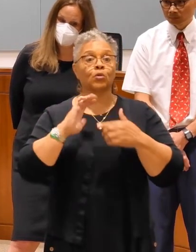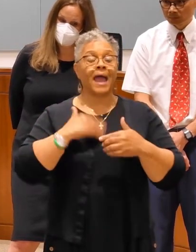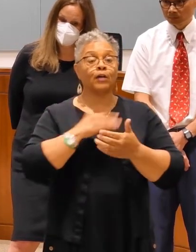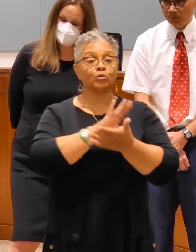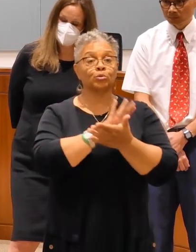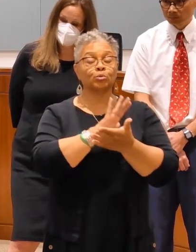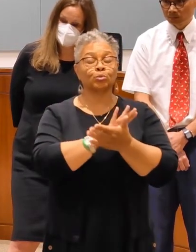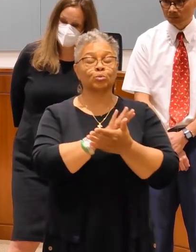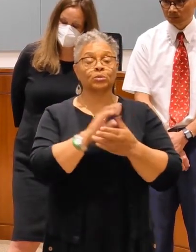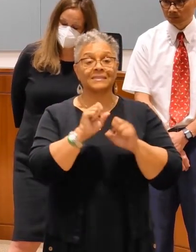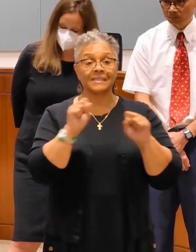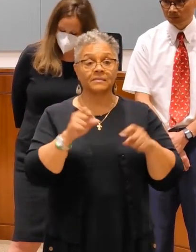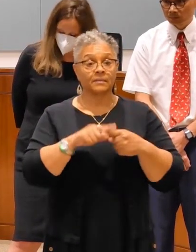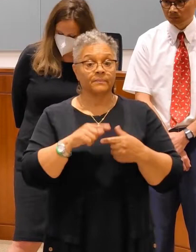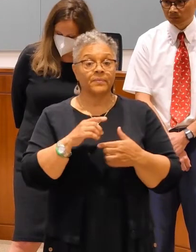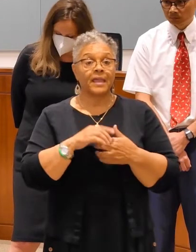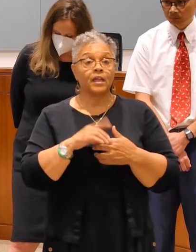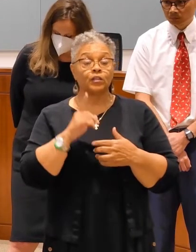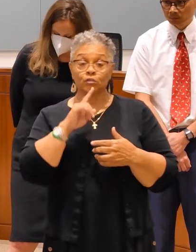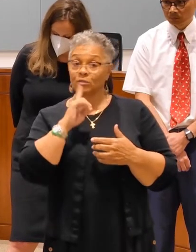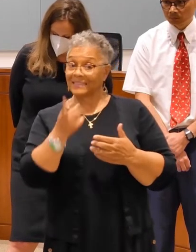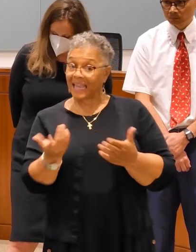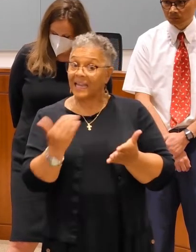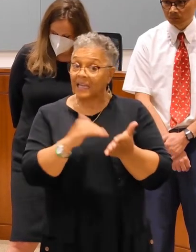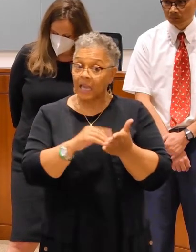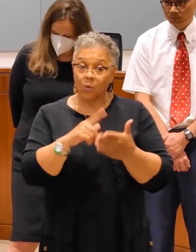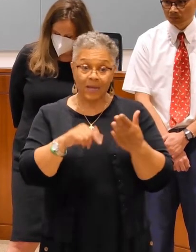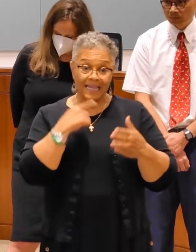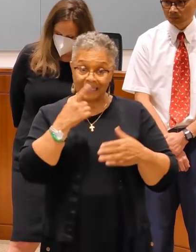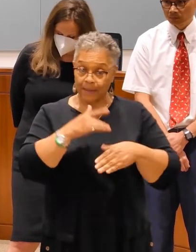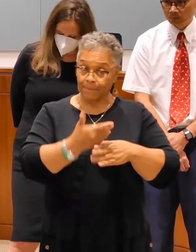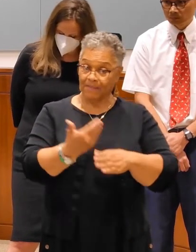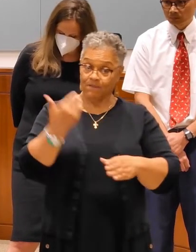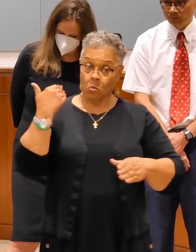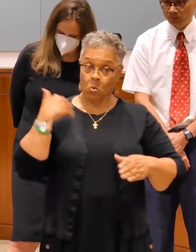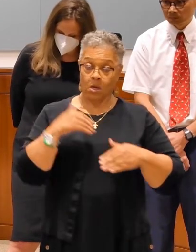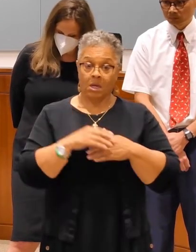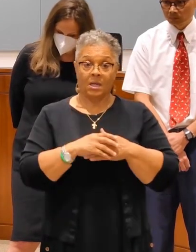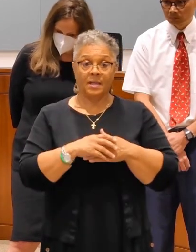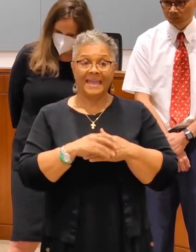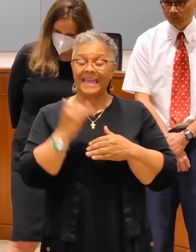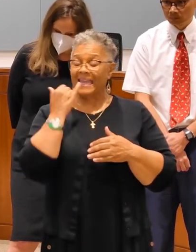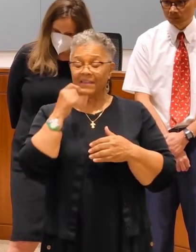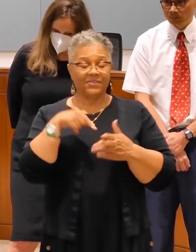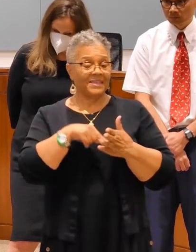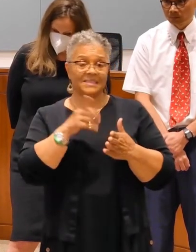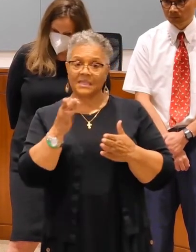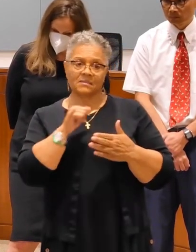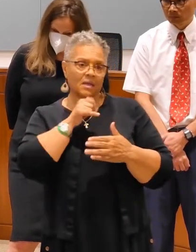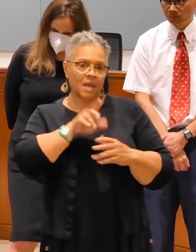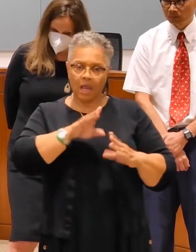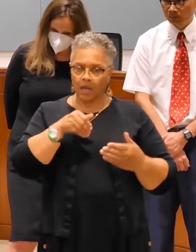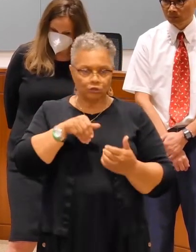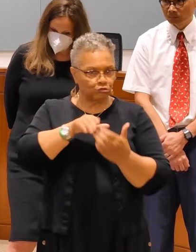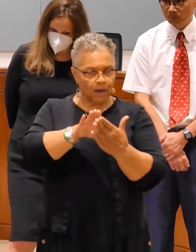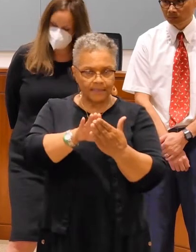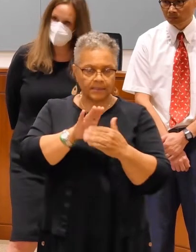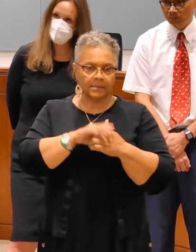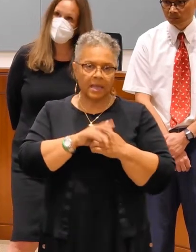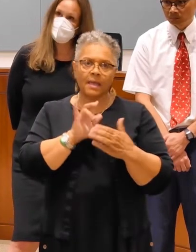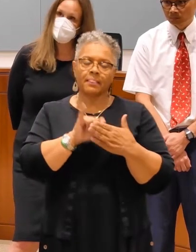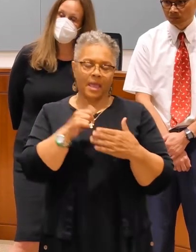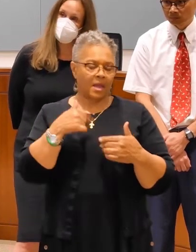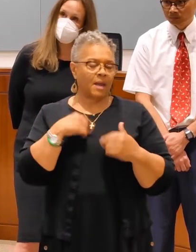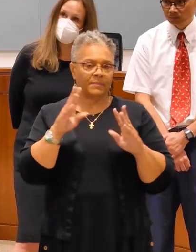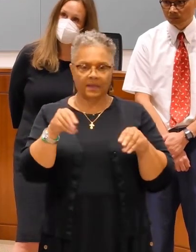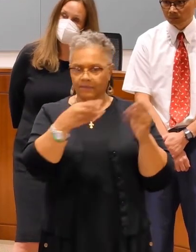And again, to recapitulate everything that I said earlier, if these things are not tended to, that I'm giving